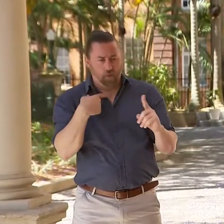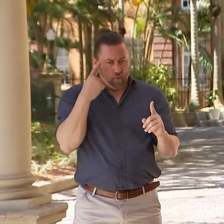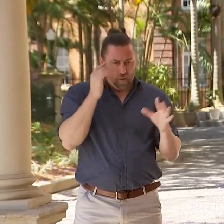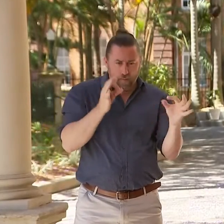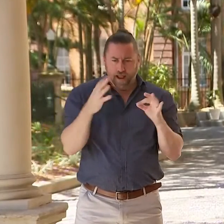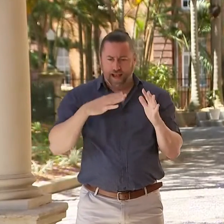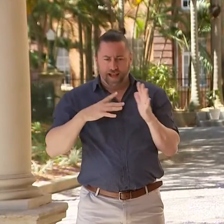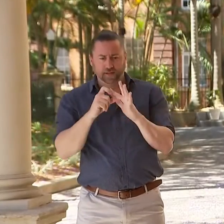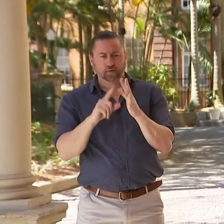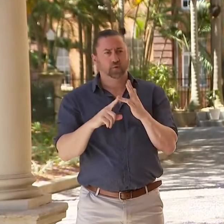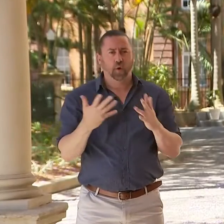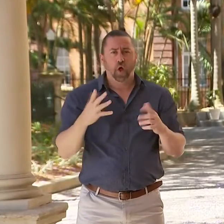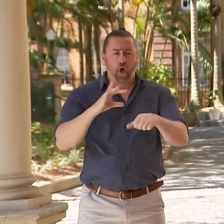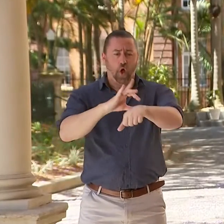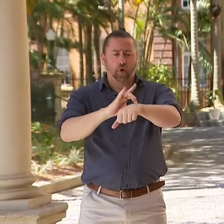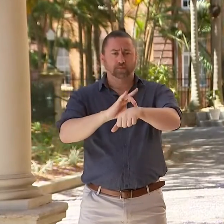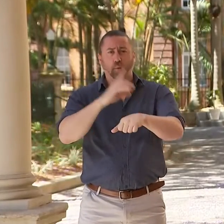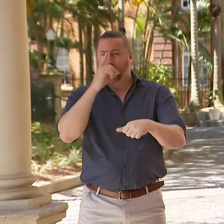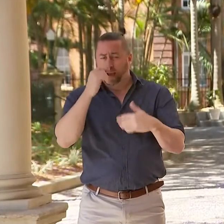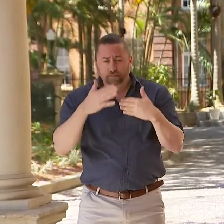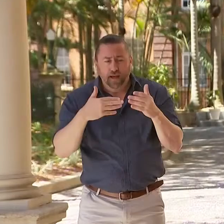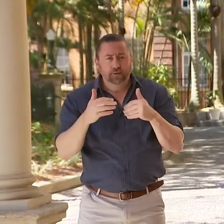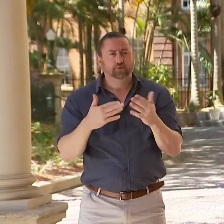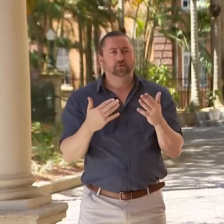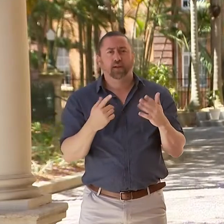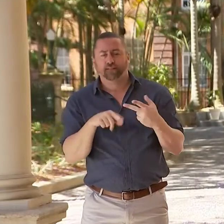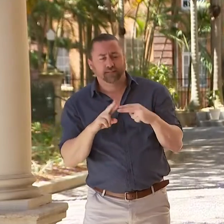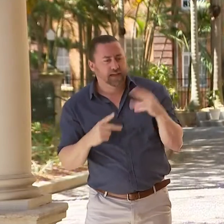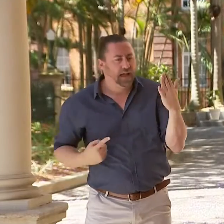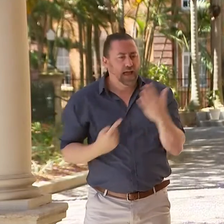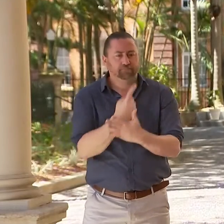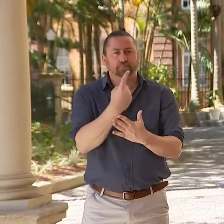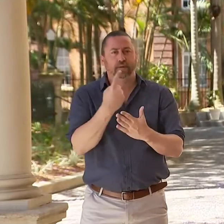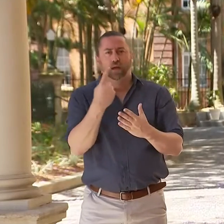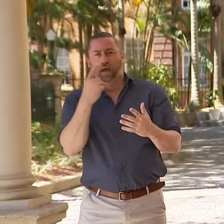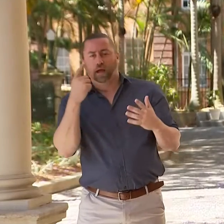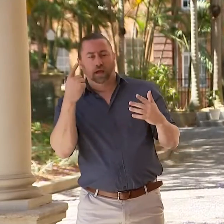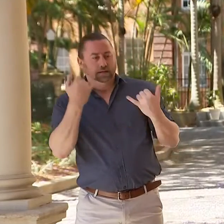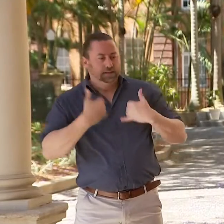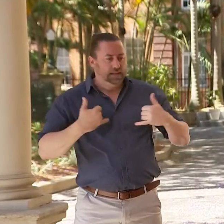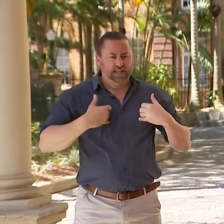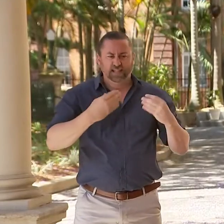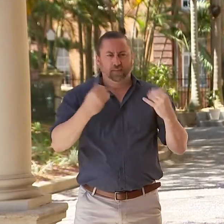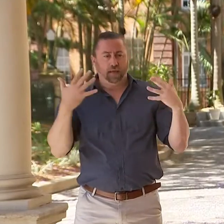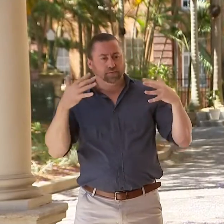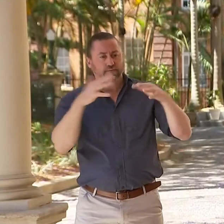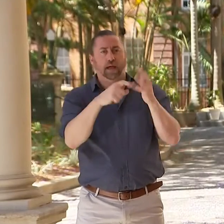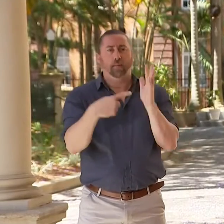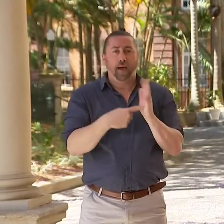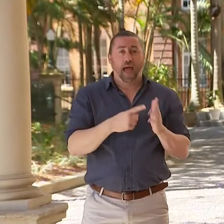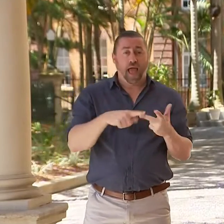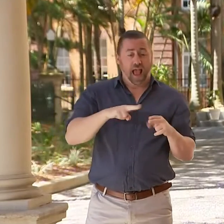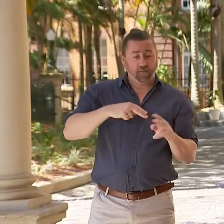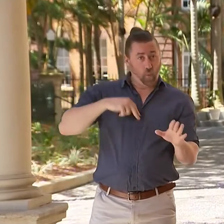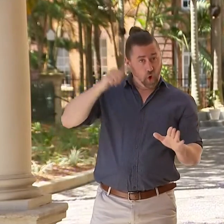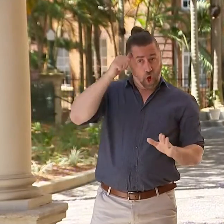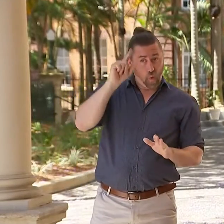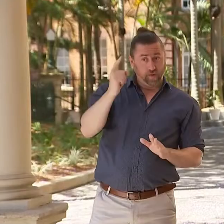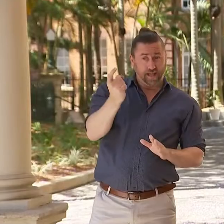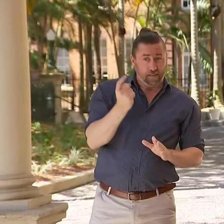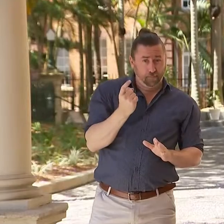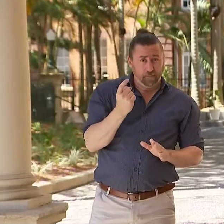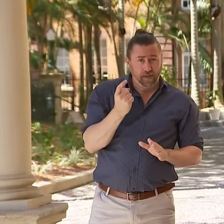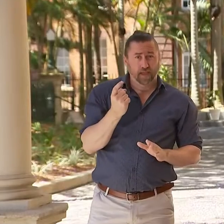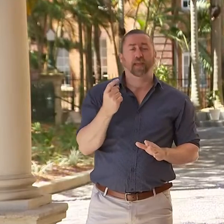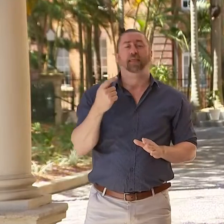our hospitals cope all the time with unexpected demand, but they cope better when they know what to expect, and that's what better